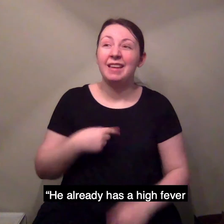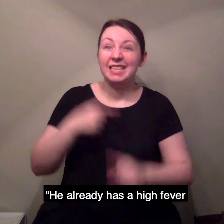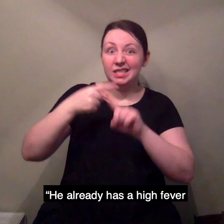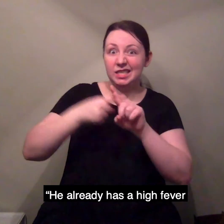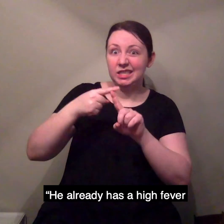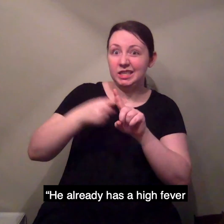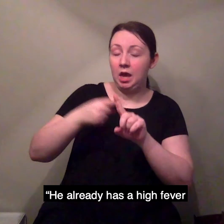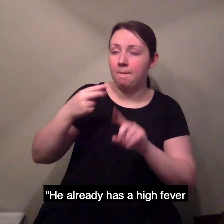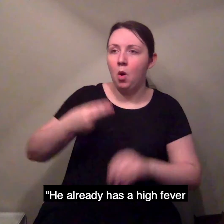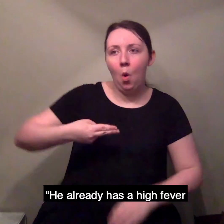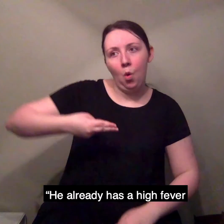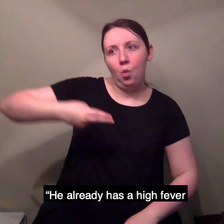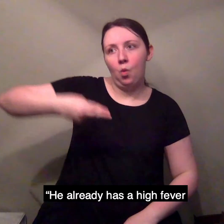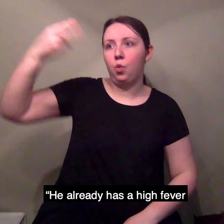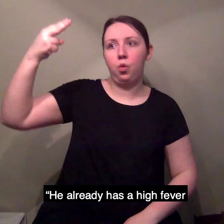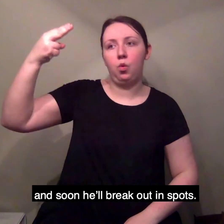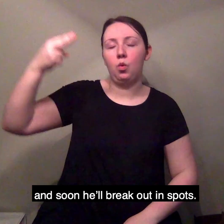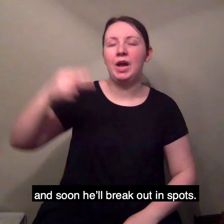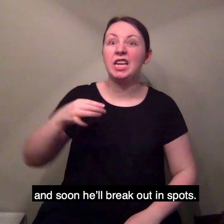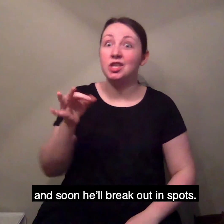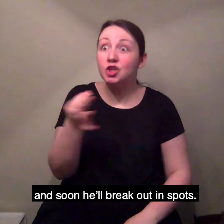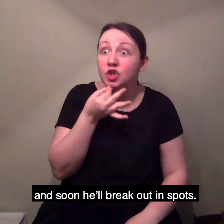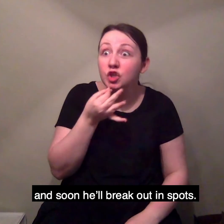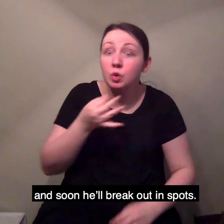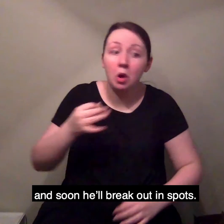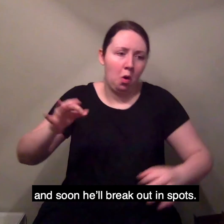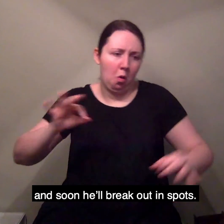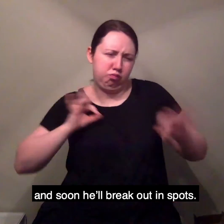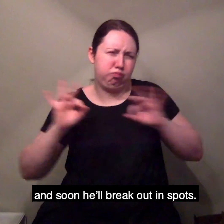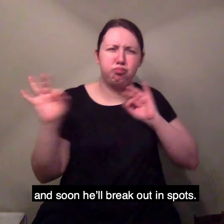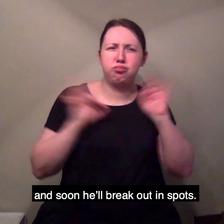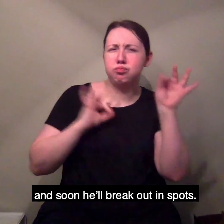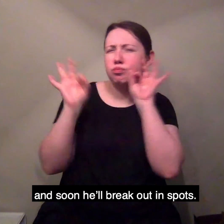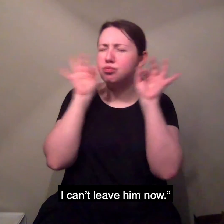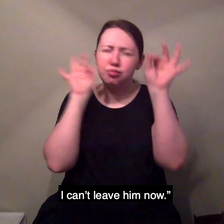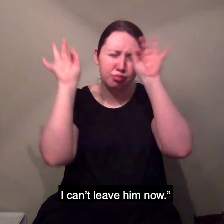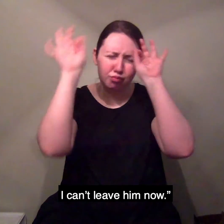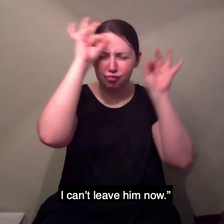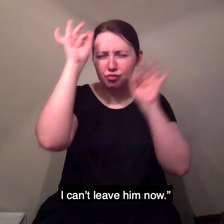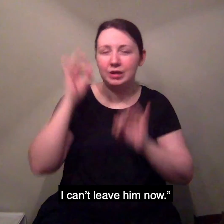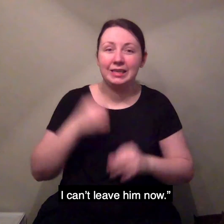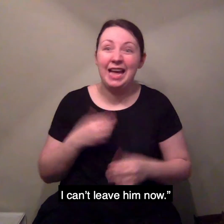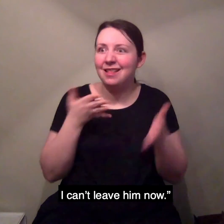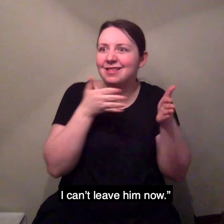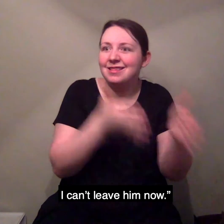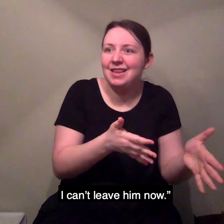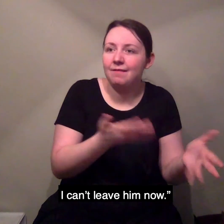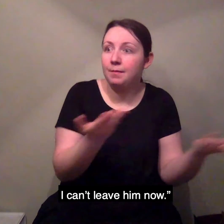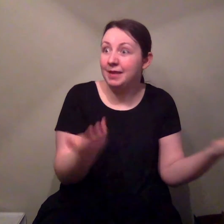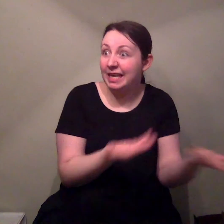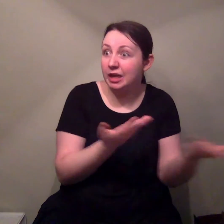"He already has a high fever, and soon he'll break out in spots. I can't leave him now."